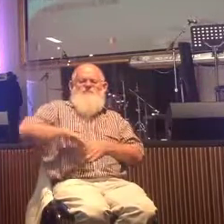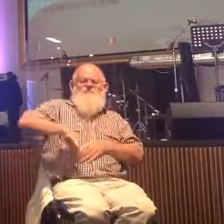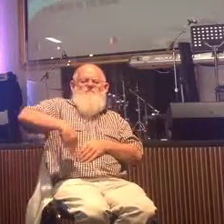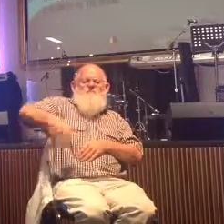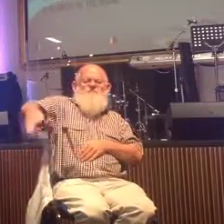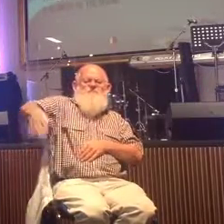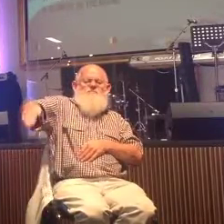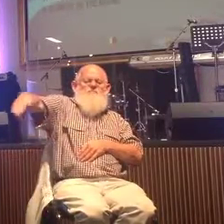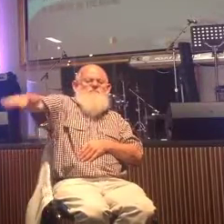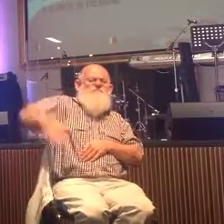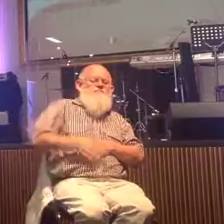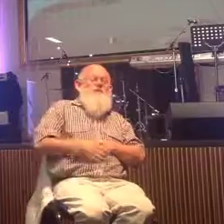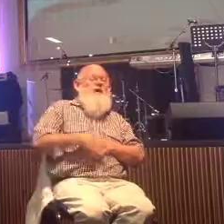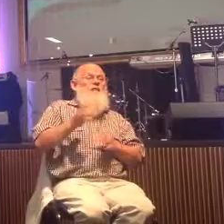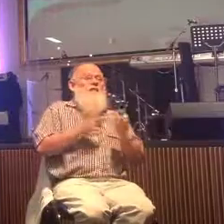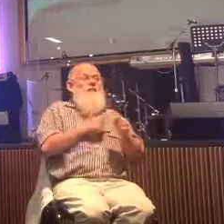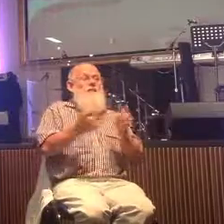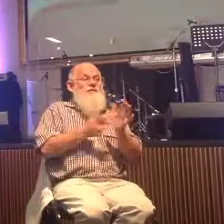He probably will.